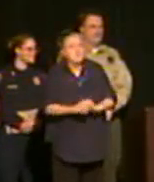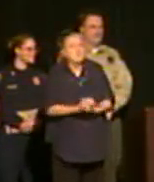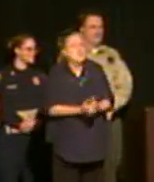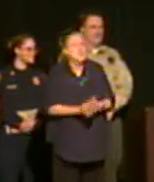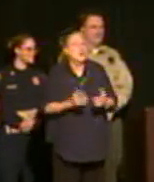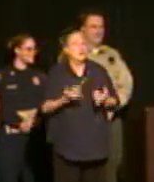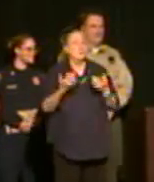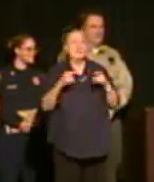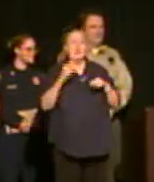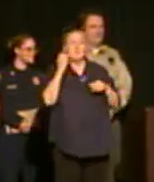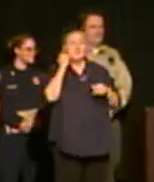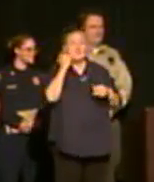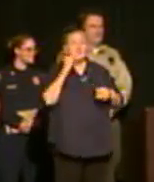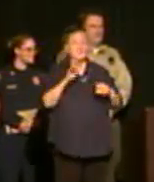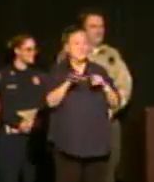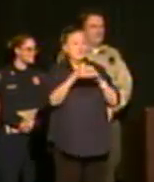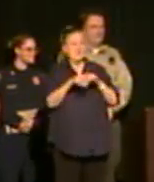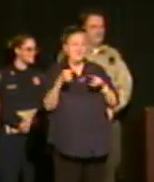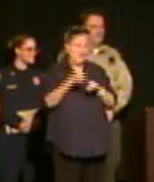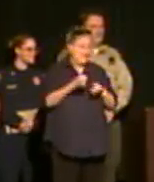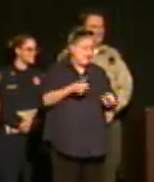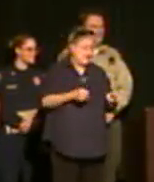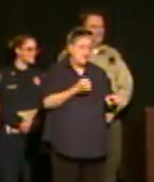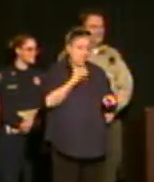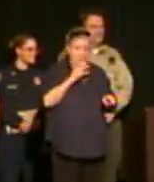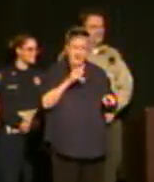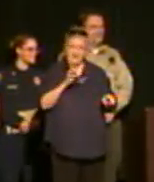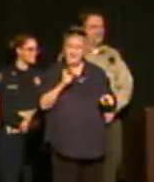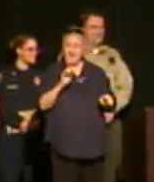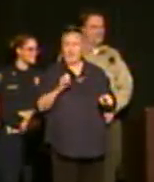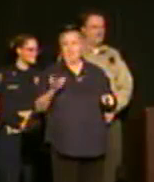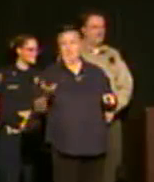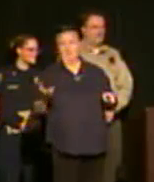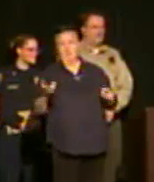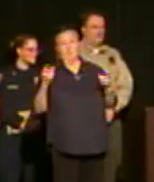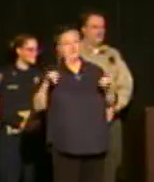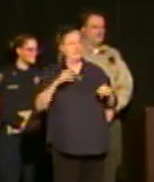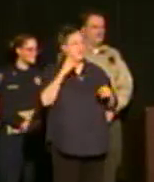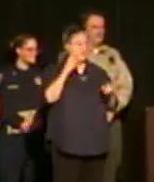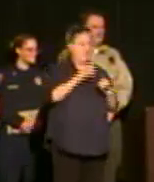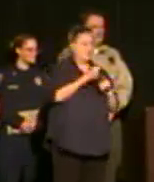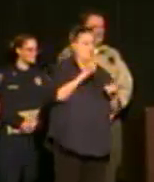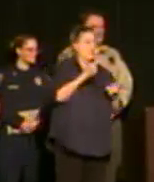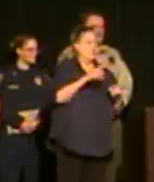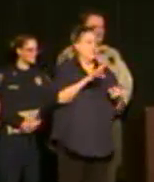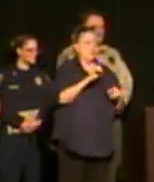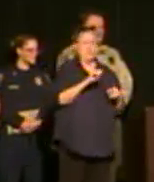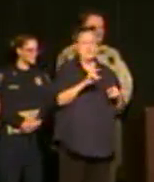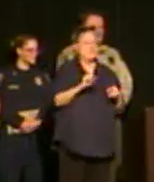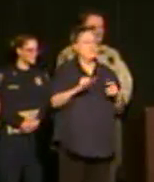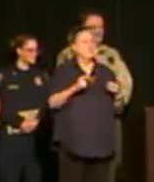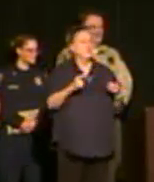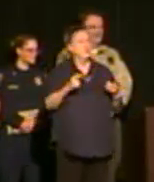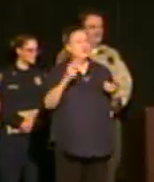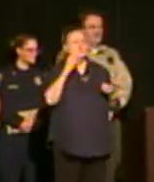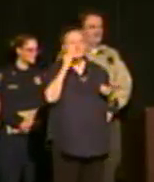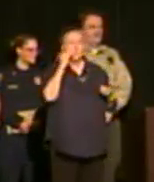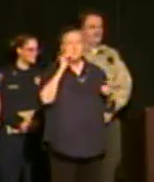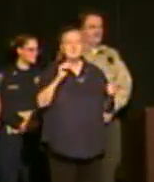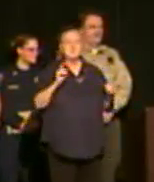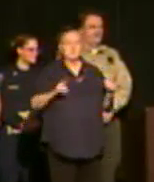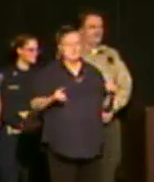what happens if a leaf hits this warming fire? What if it hits one of these coals, if it's a homeless